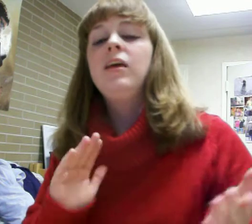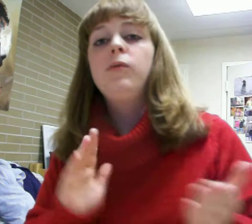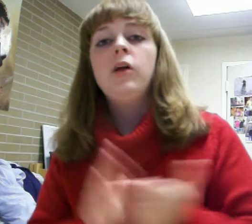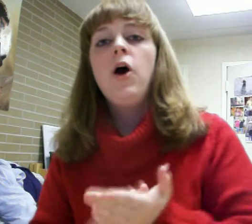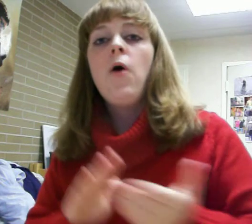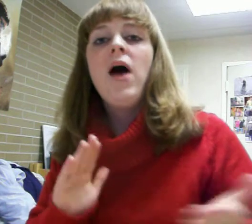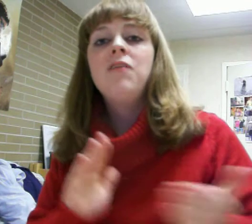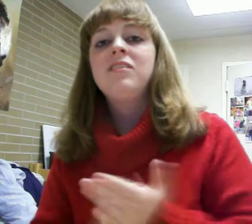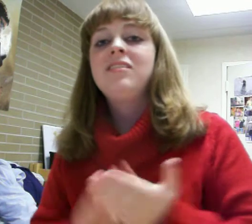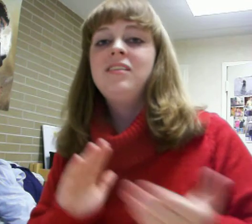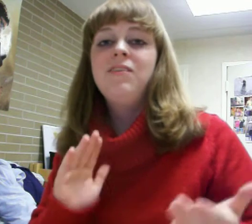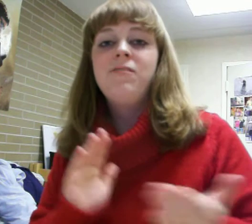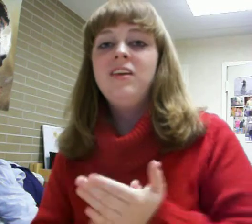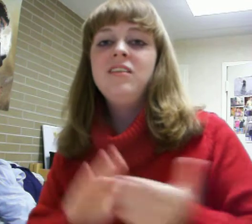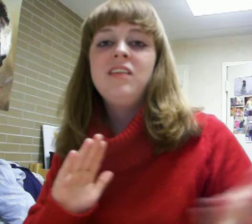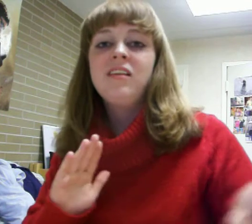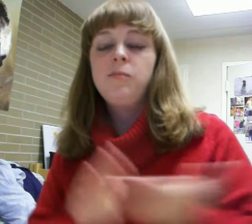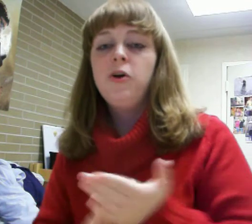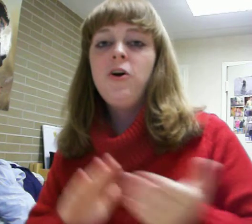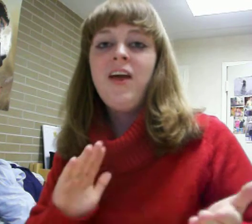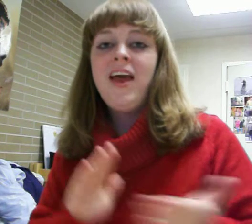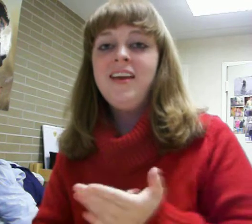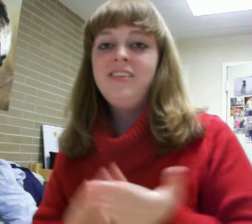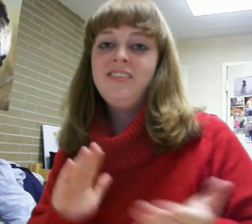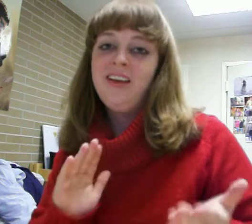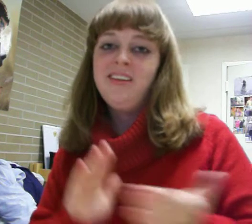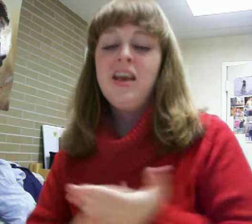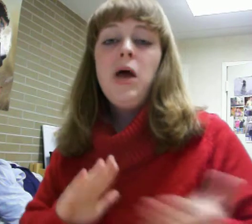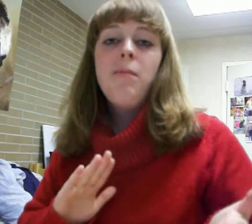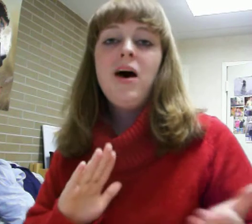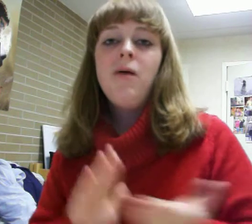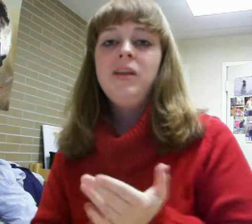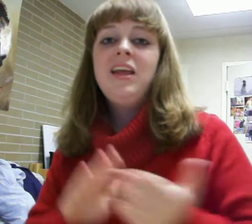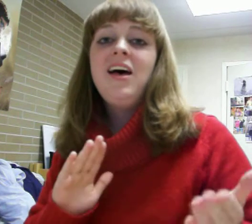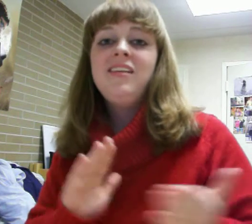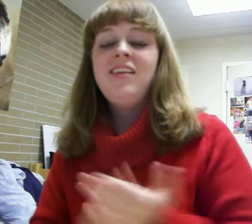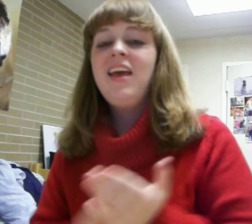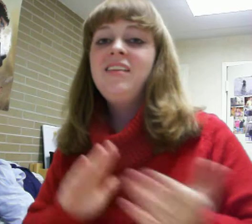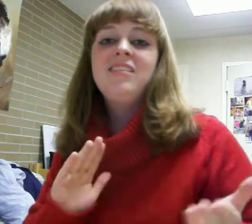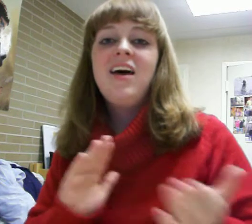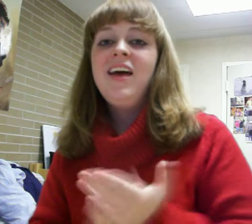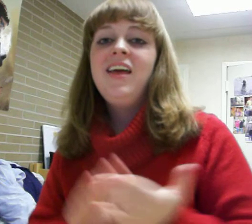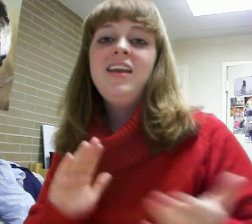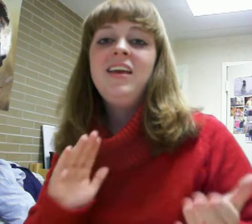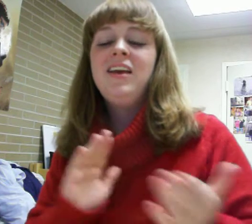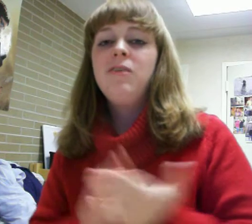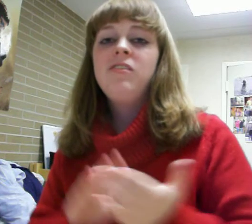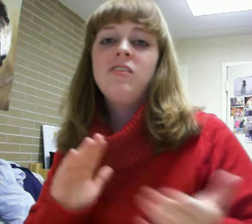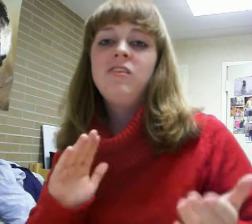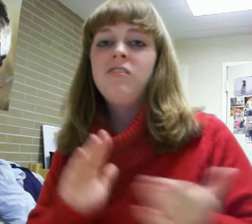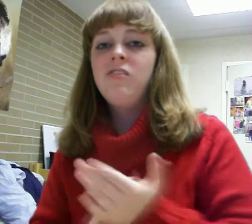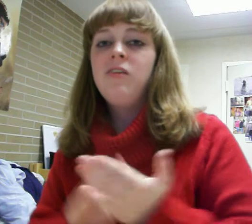he will go out to sniff his explorations But when the day's done, he returns to his